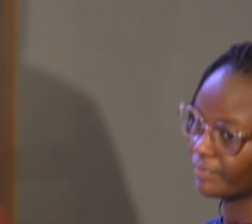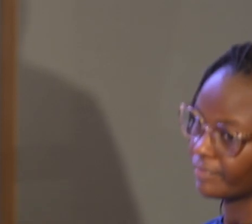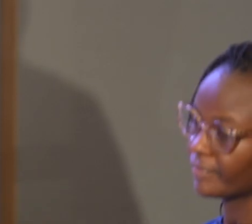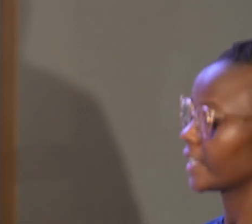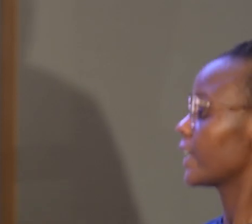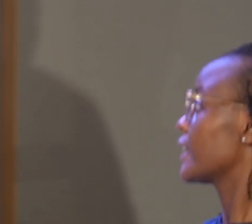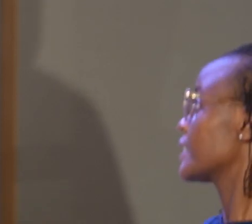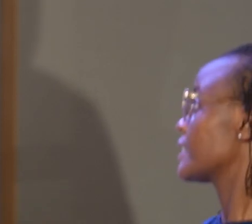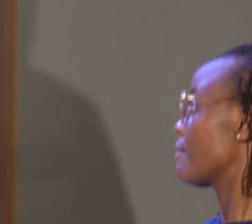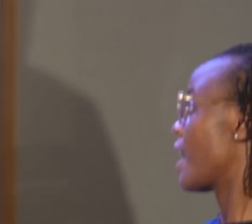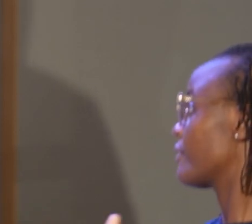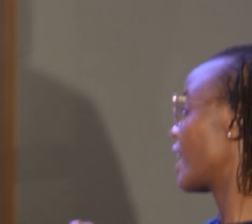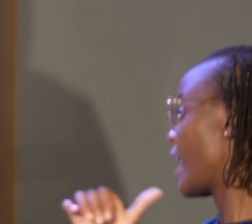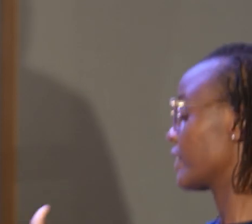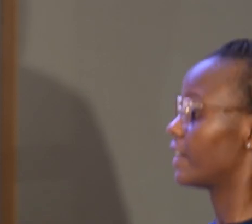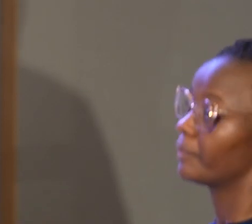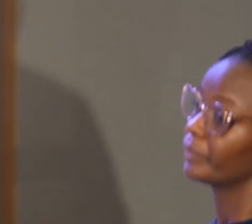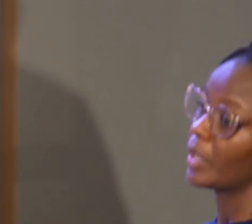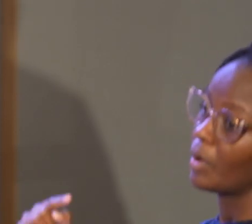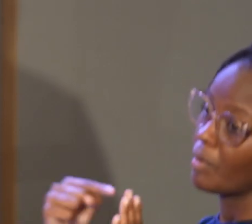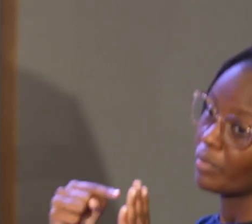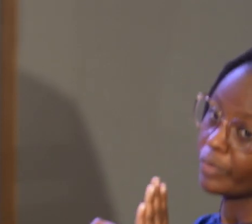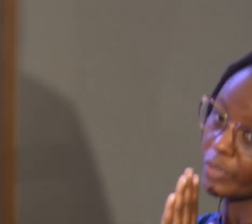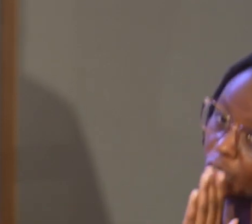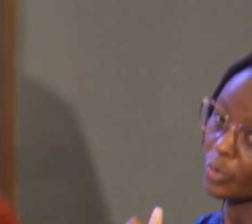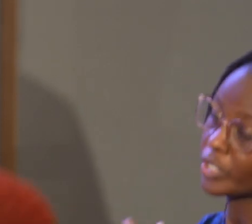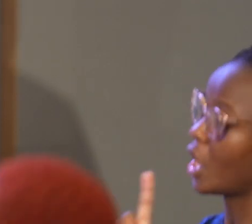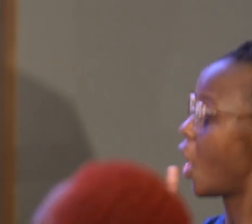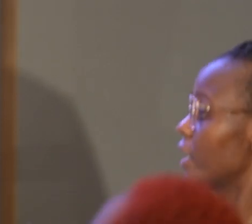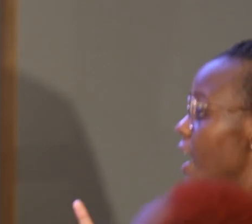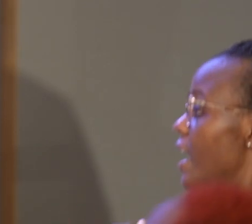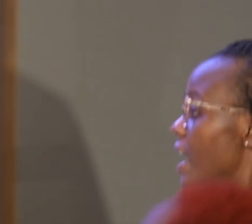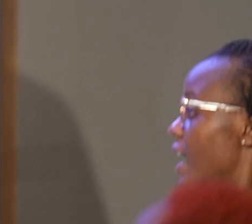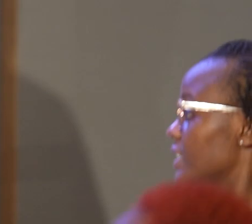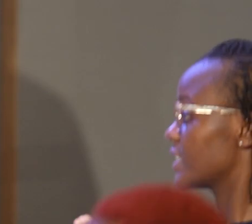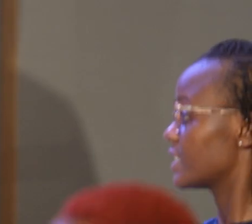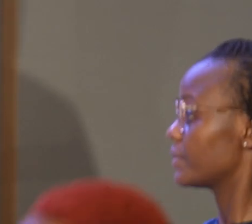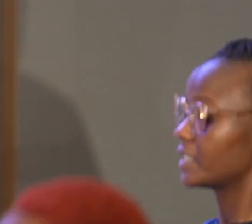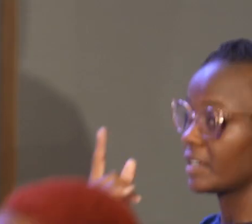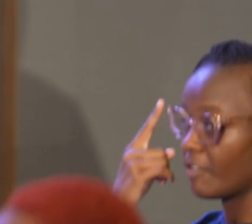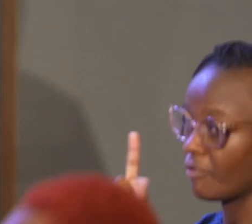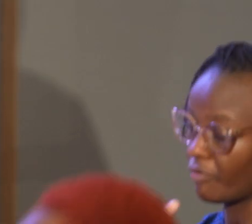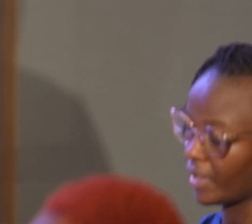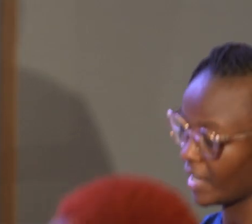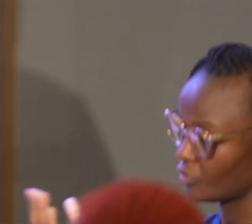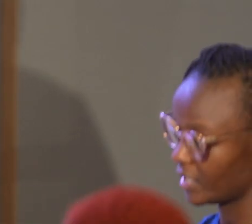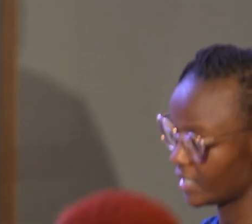There are also other provisions, for instance, which speaks to accessibility of financial